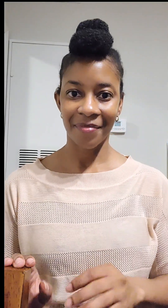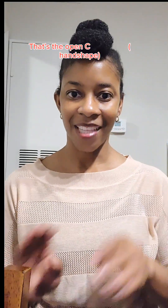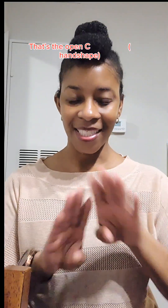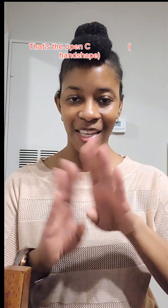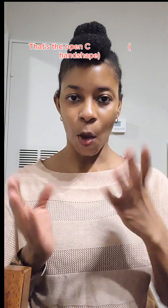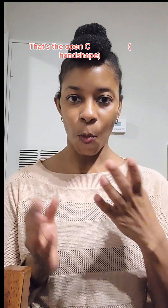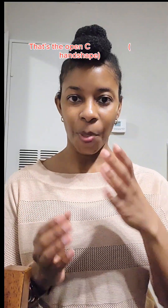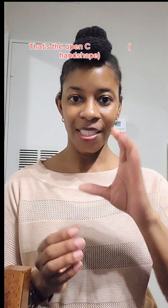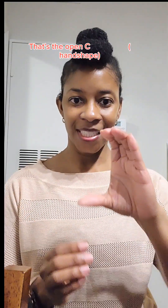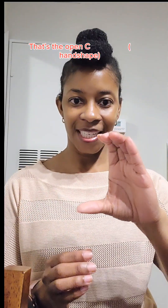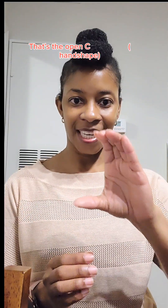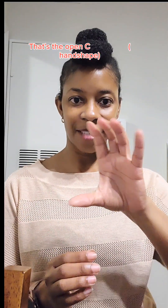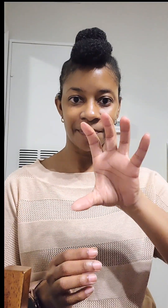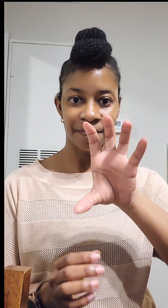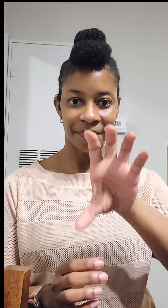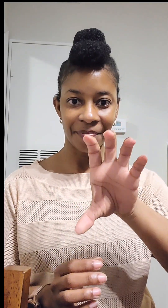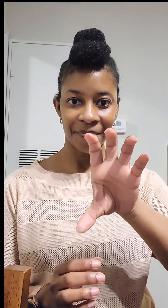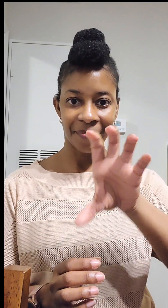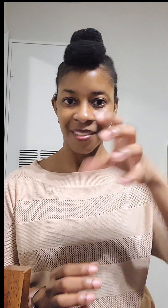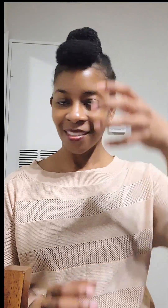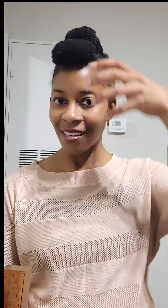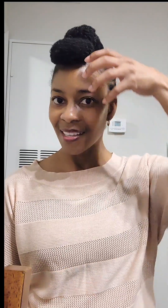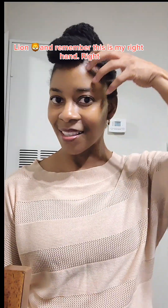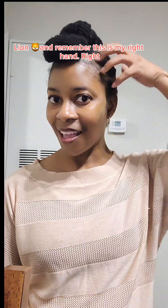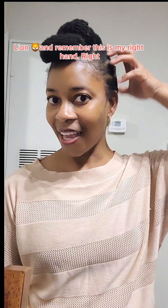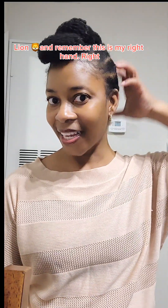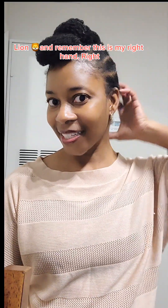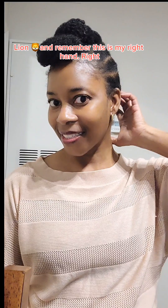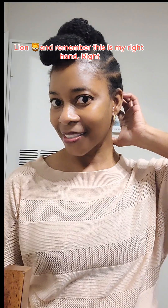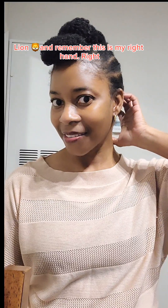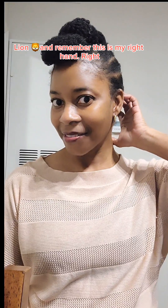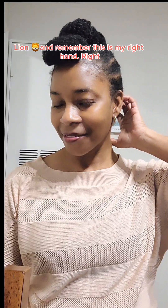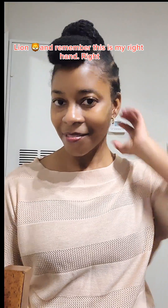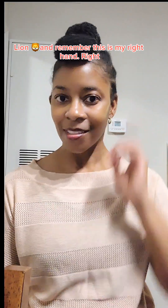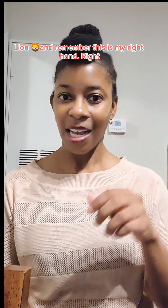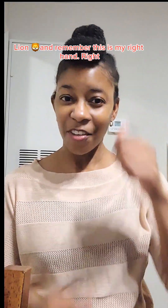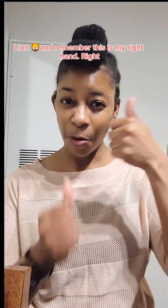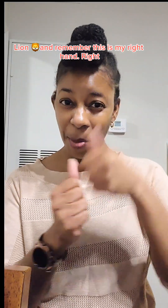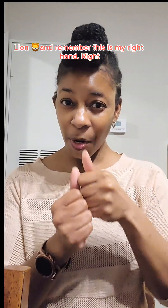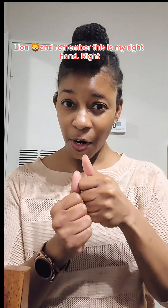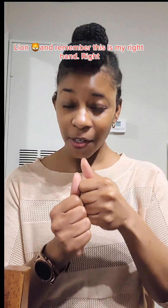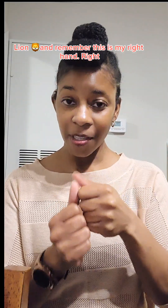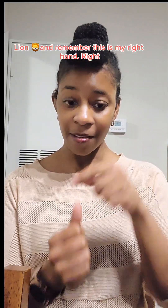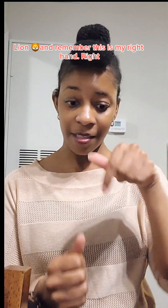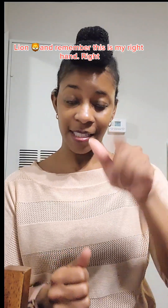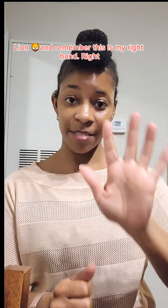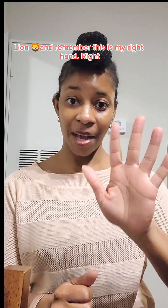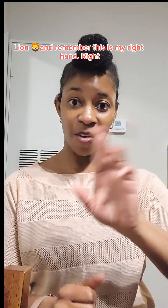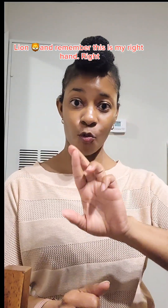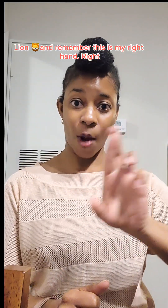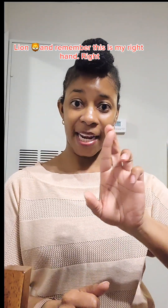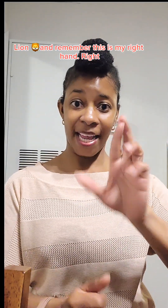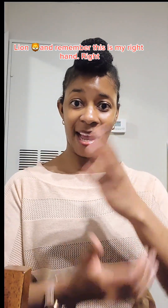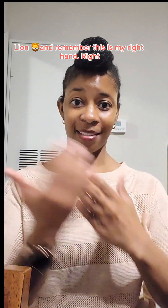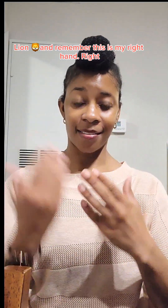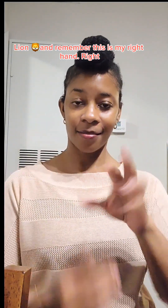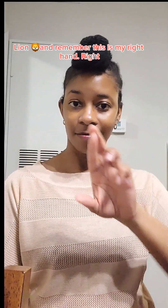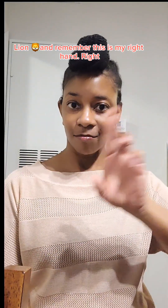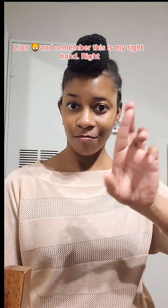That's the open sea. Lion. And remember, this is my right hand.